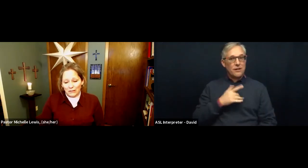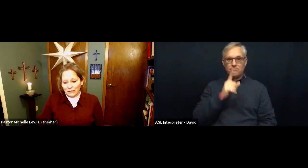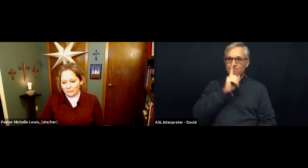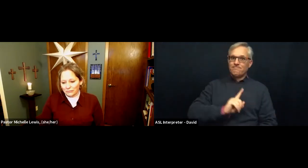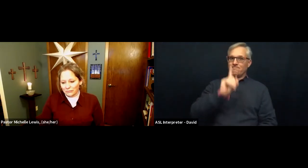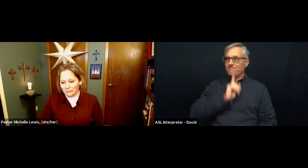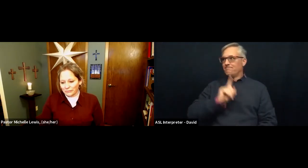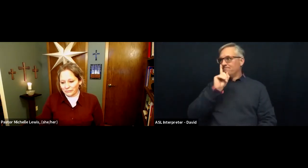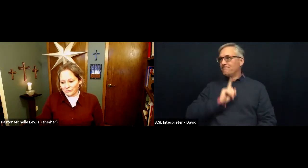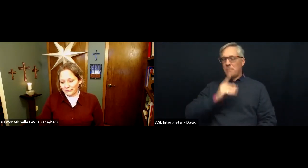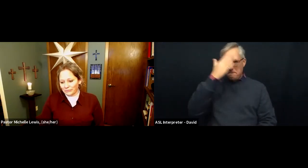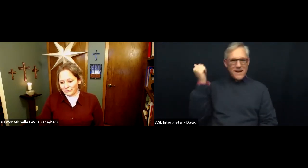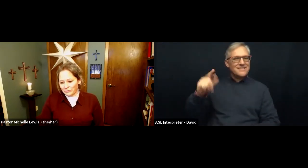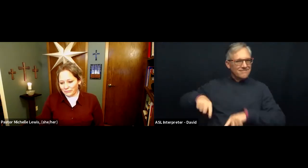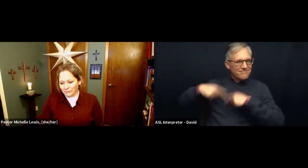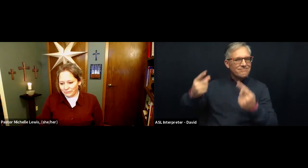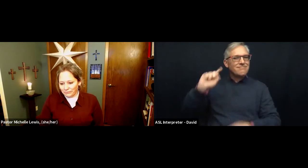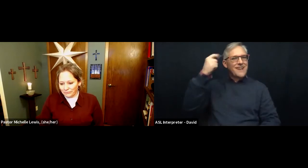recently.